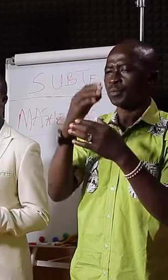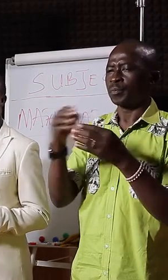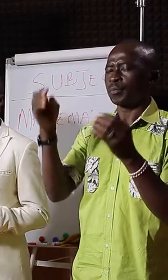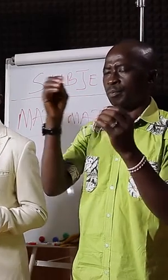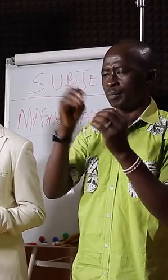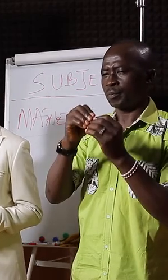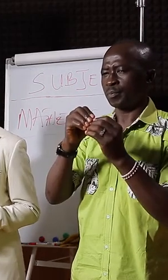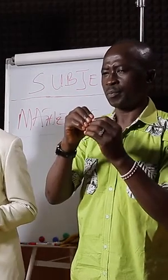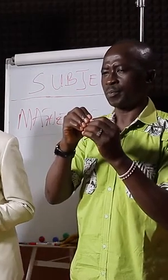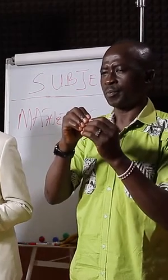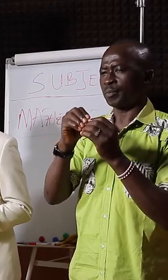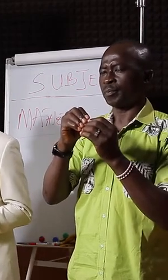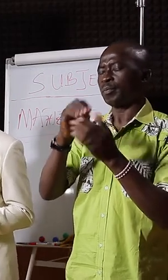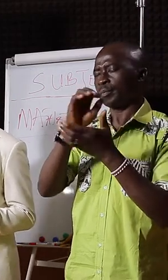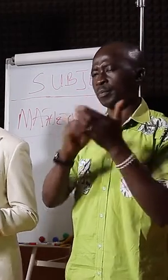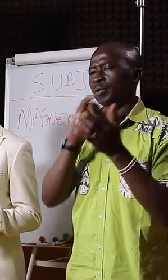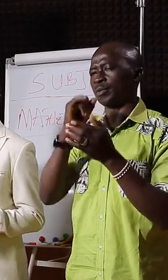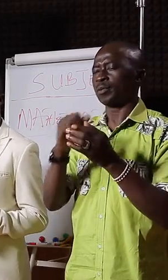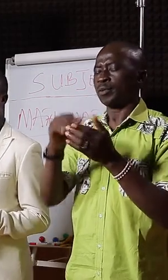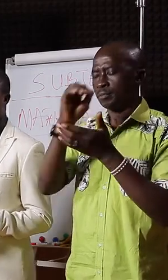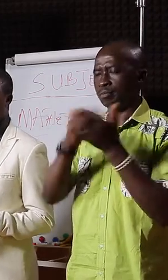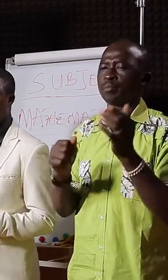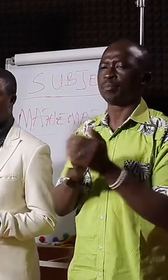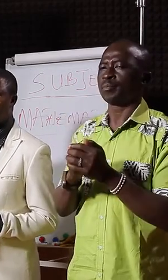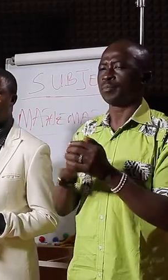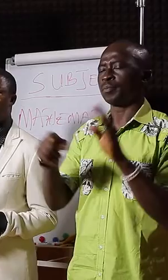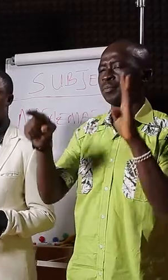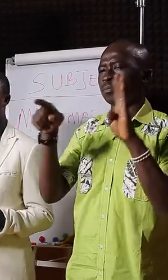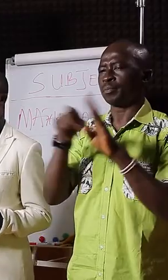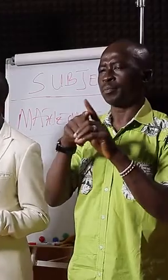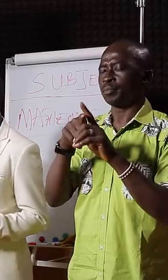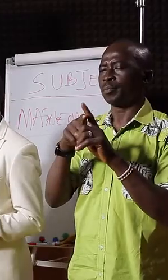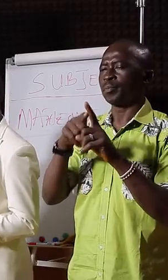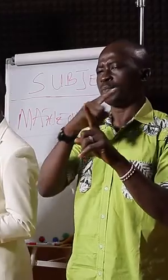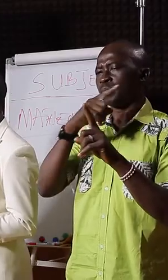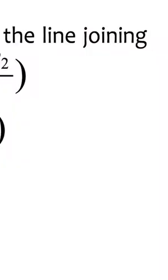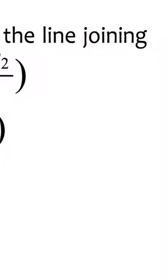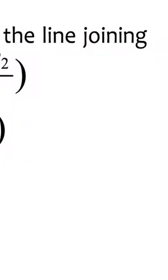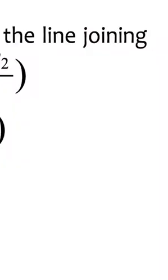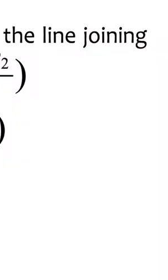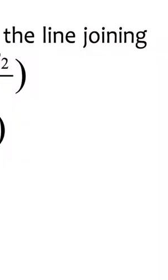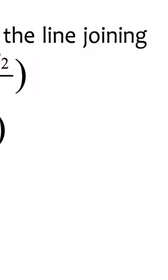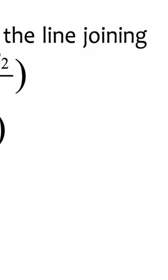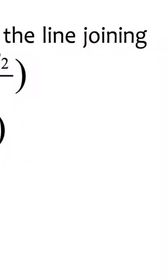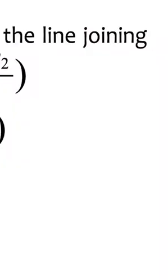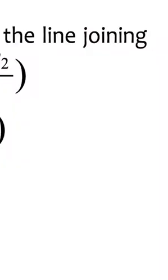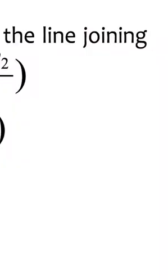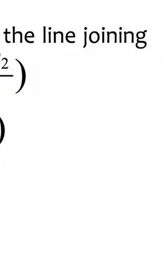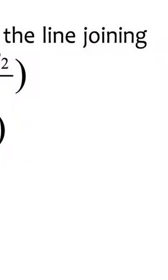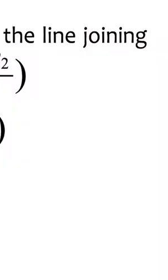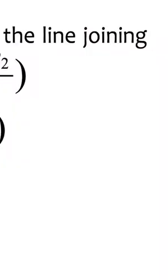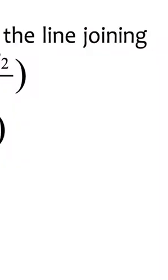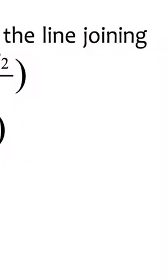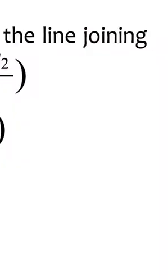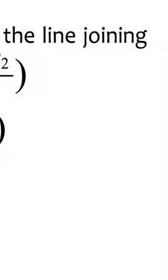minus is minus. Positive, negative is negative. So we have 3